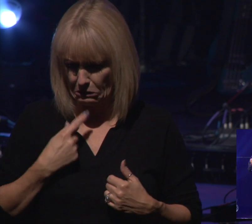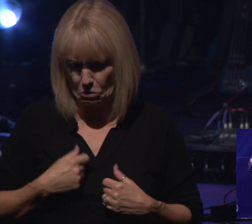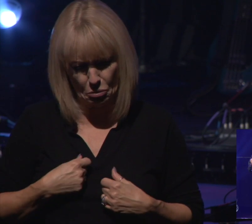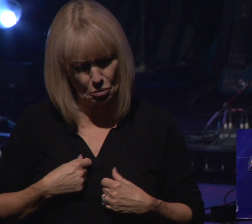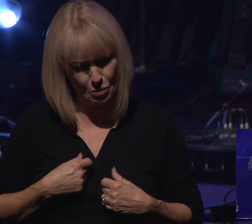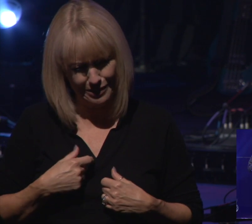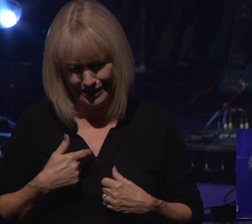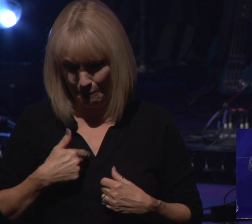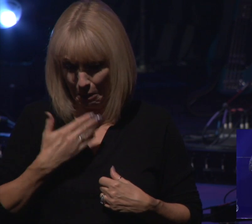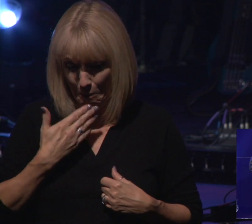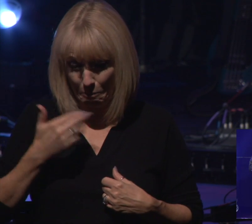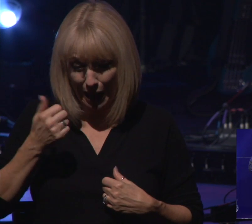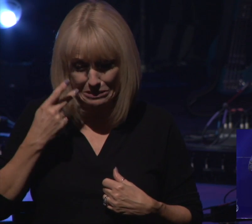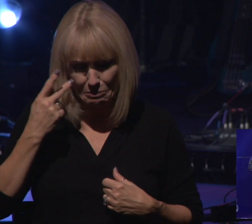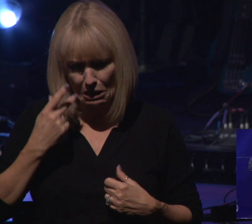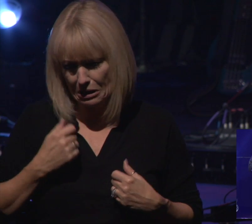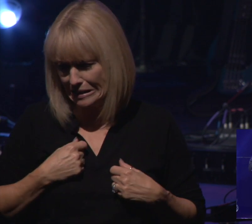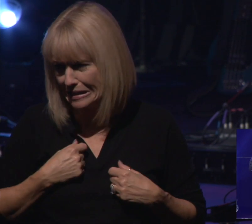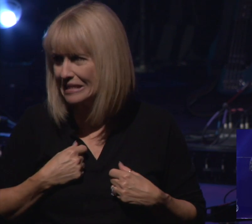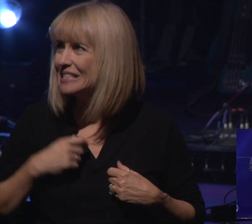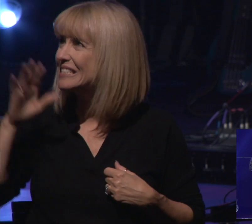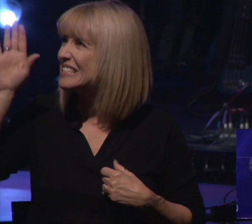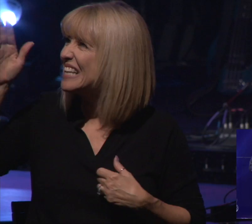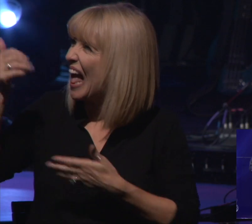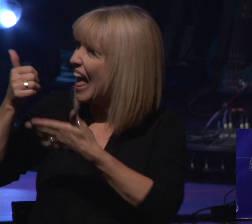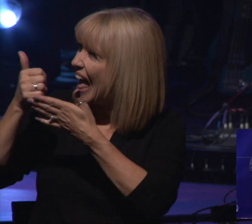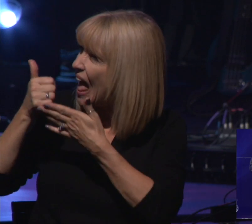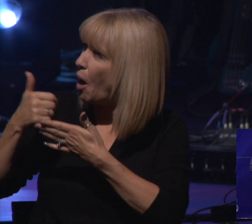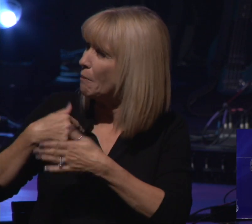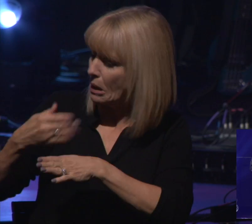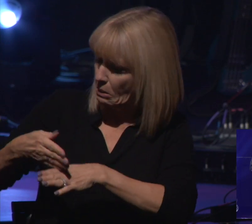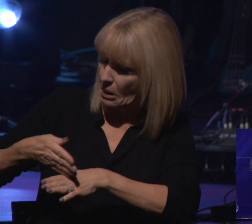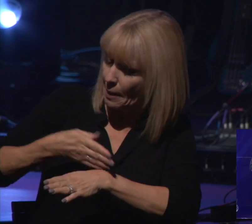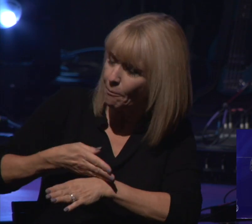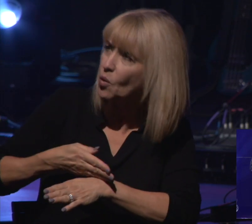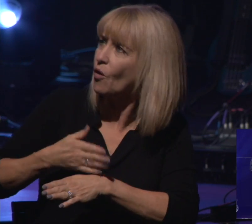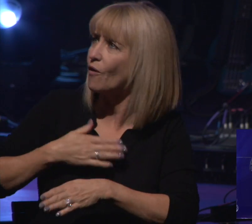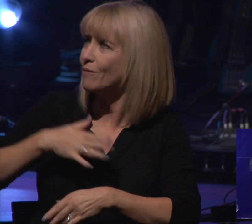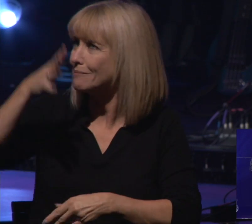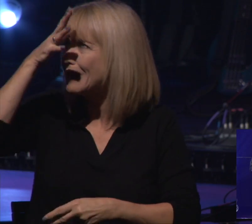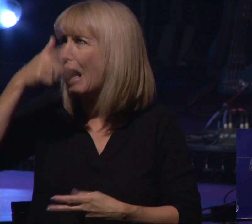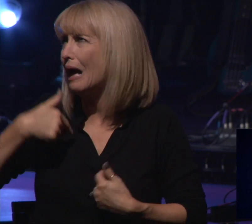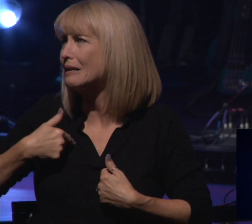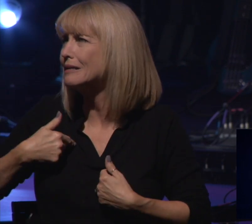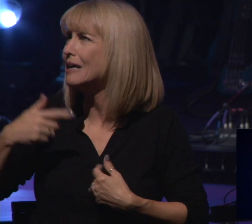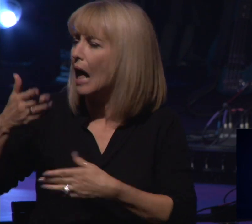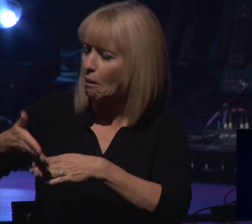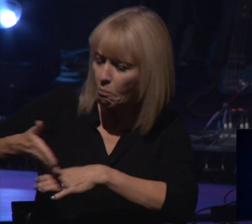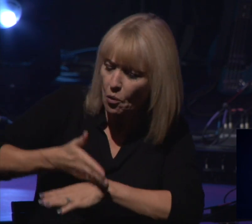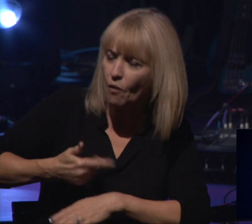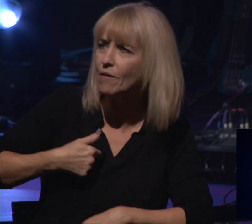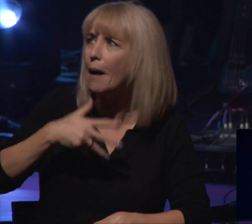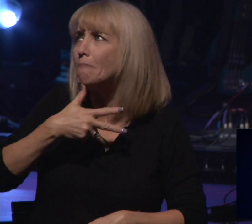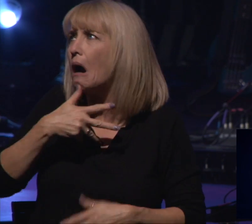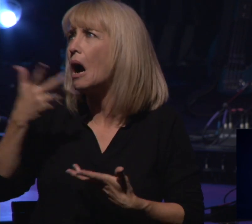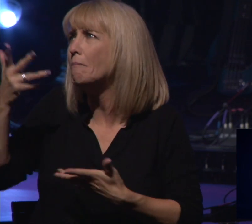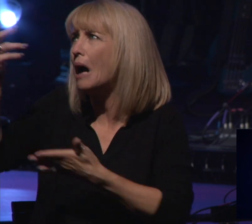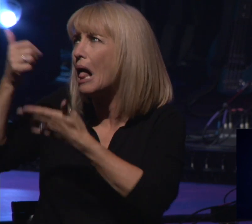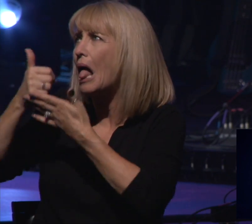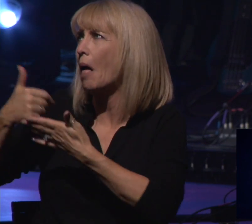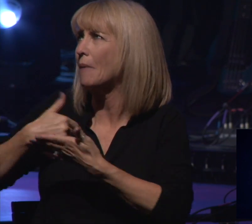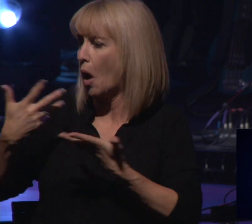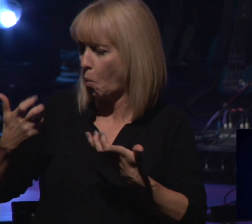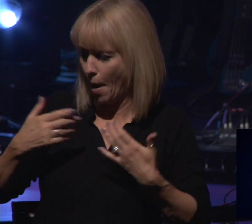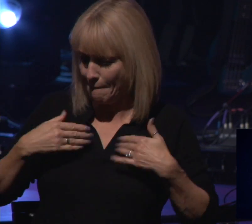the best of parents, and we need to renew that and say, God, you help me, you strengthen me, and you can be the kind of dad and mom that your kids